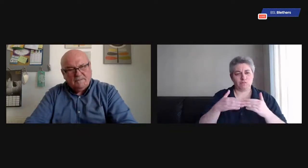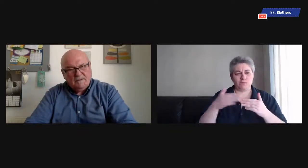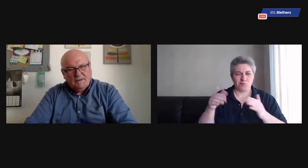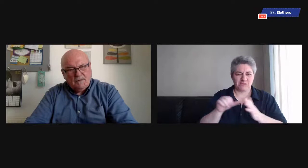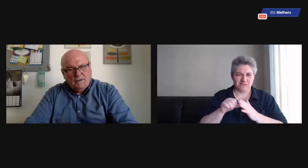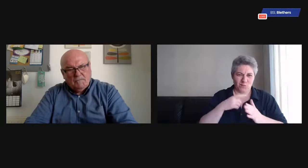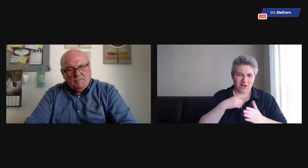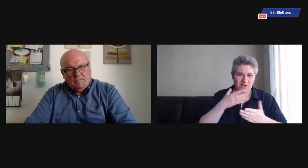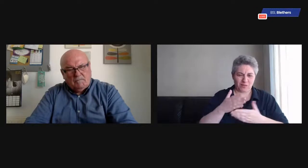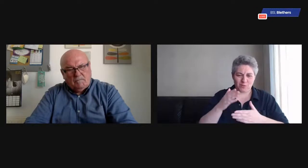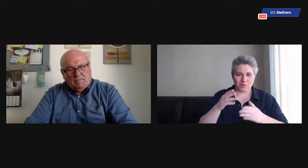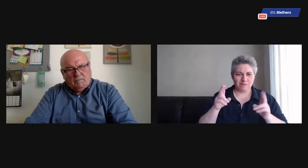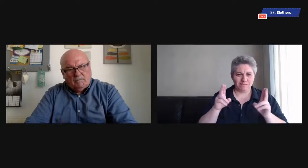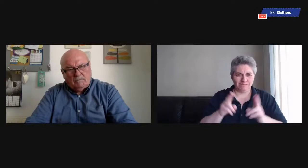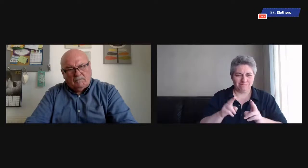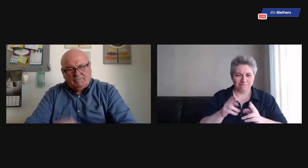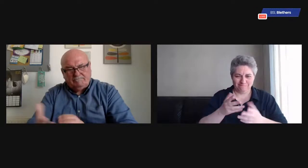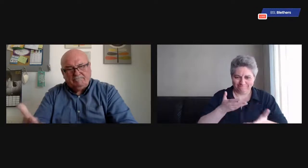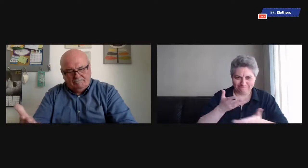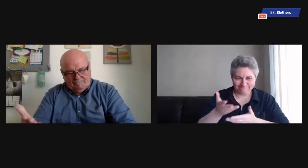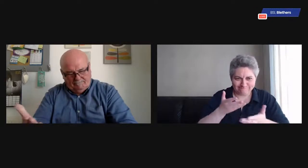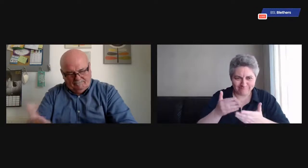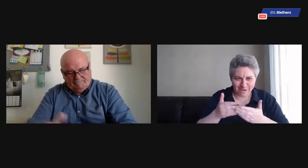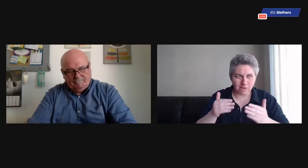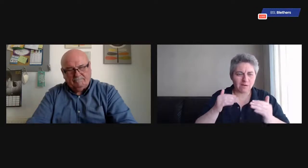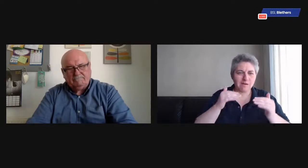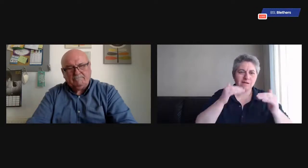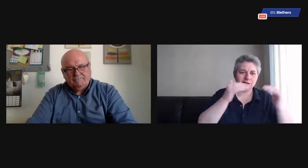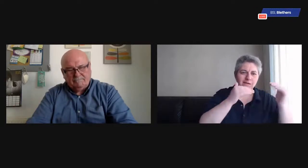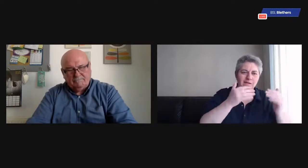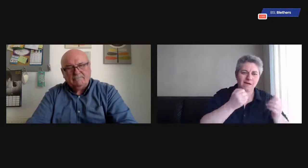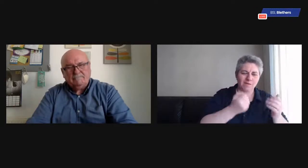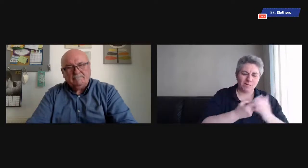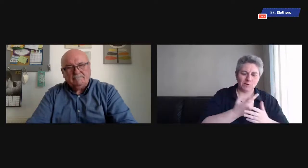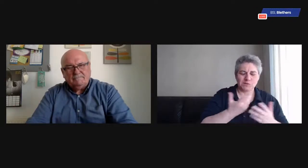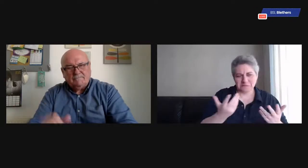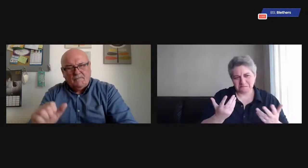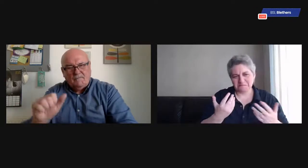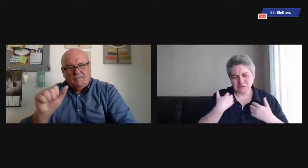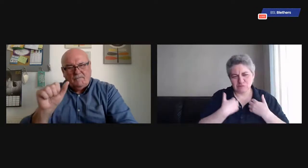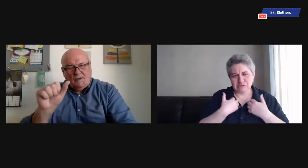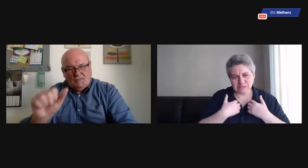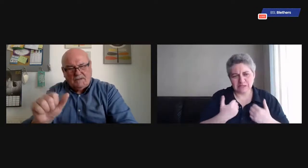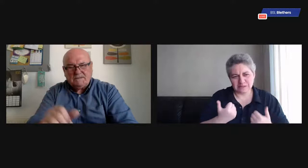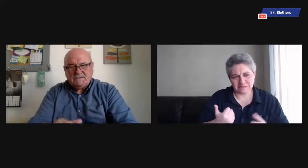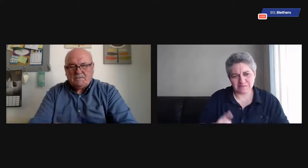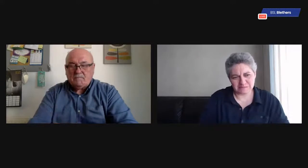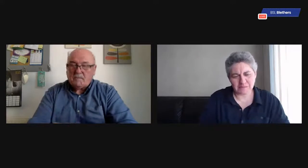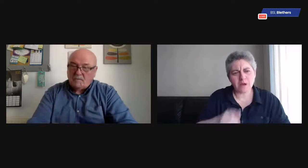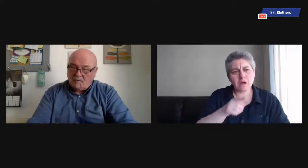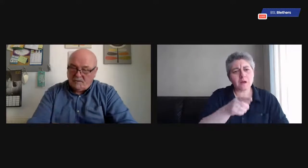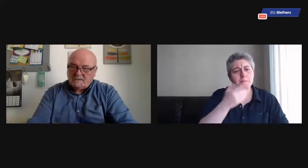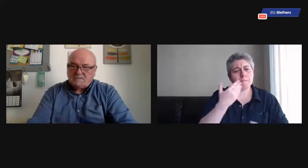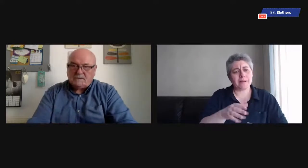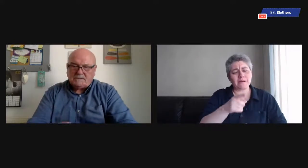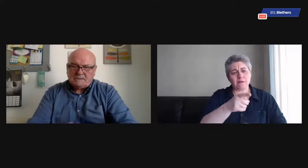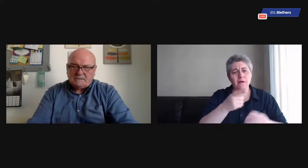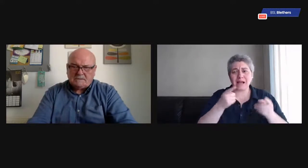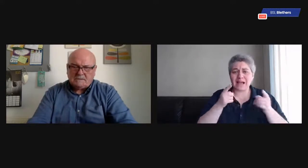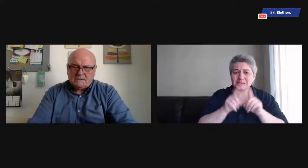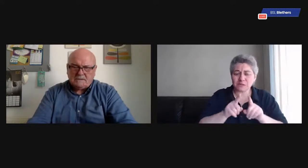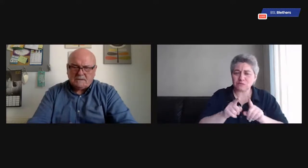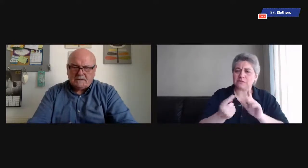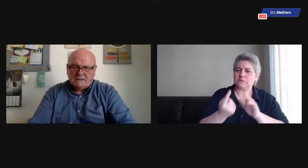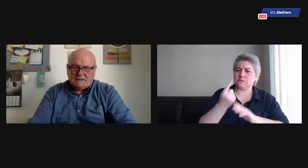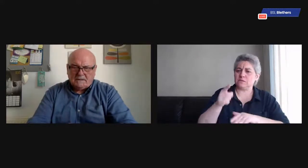help. So I suppose children are more difficult because maybe their language comprehension is not as